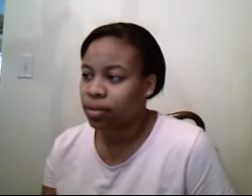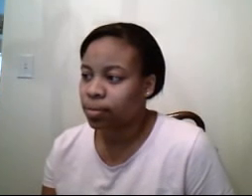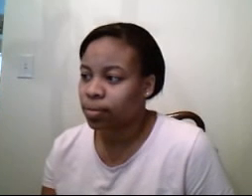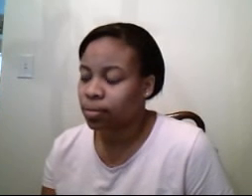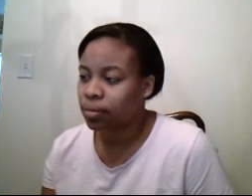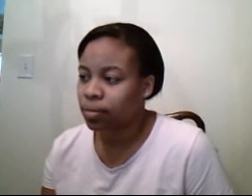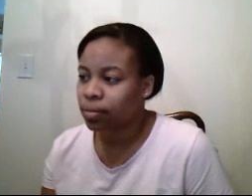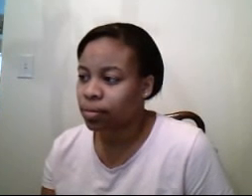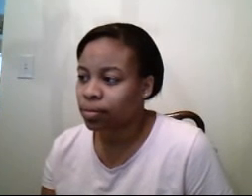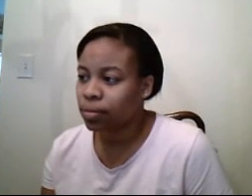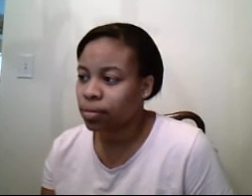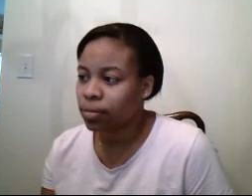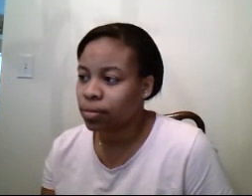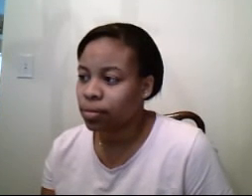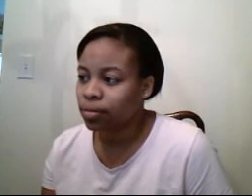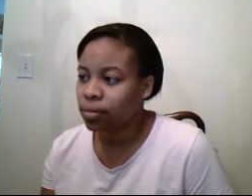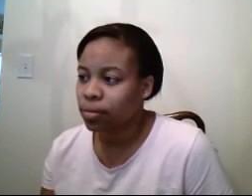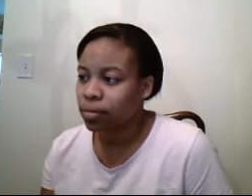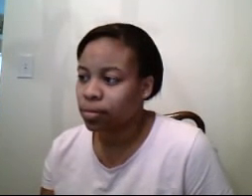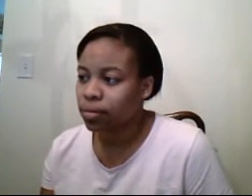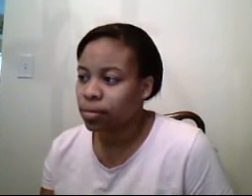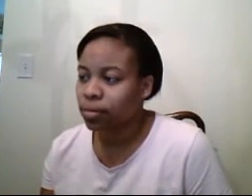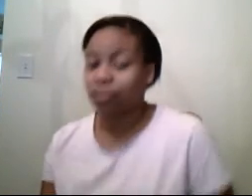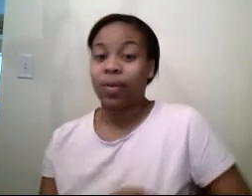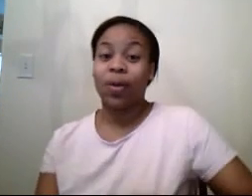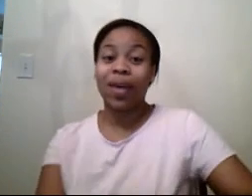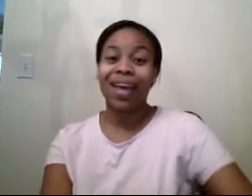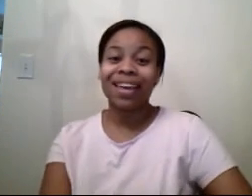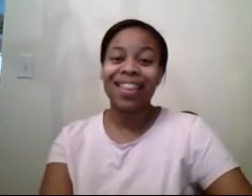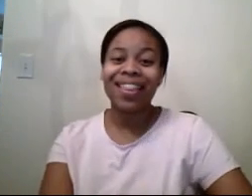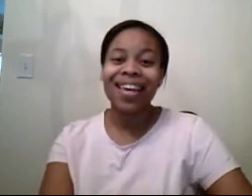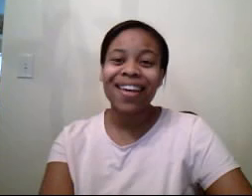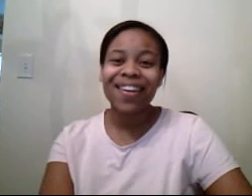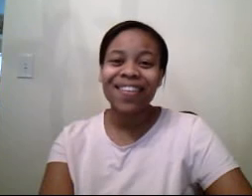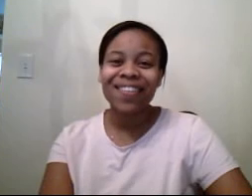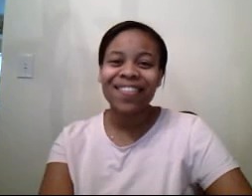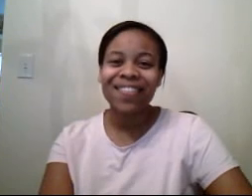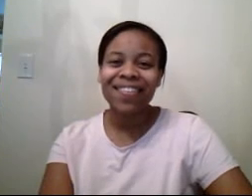Okay, thank you.